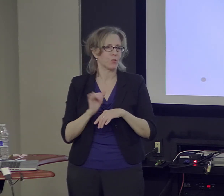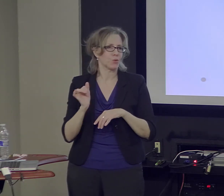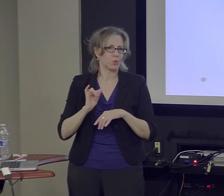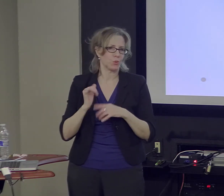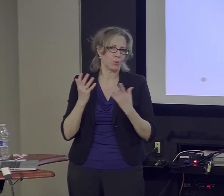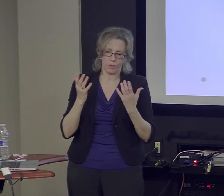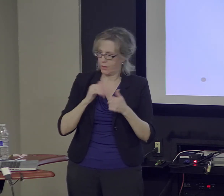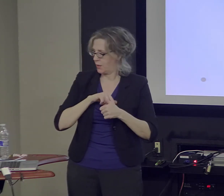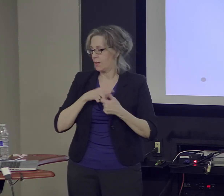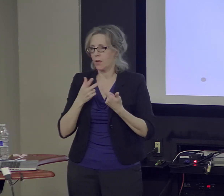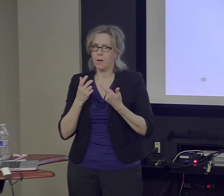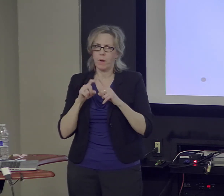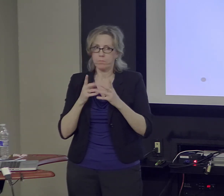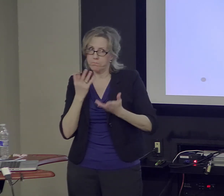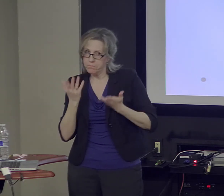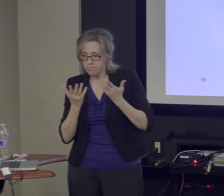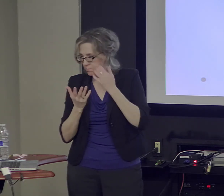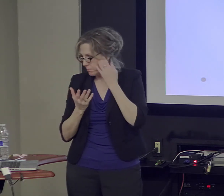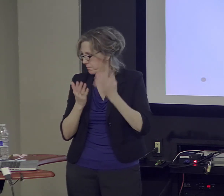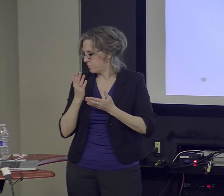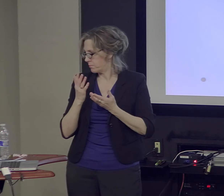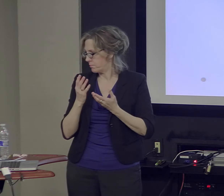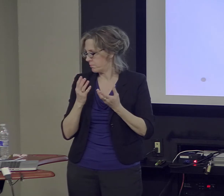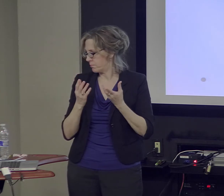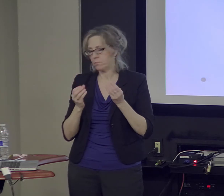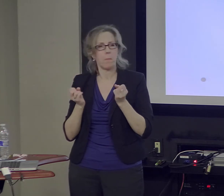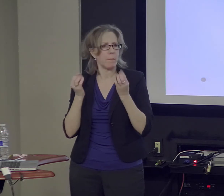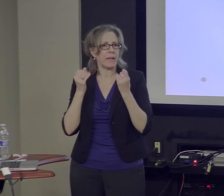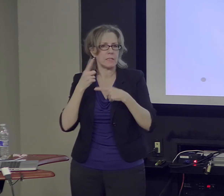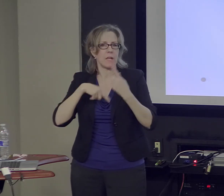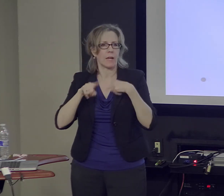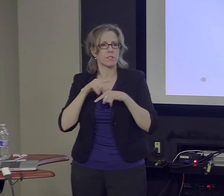However, sometimes iconicity is very culturally based.